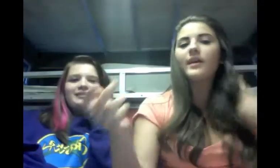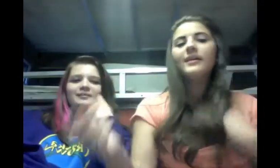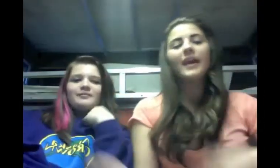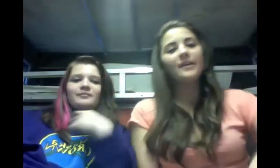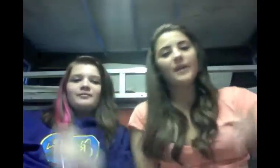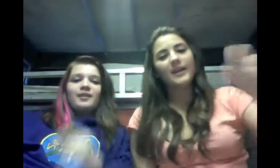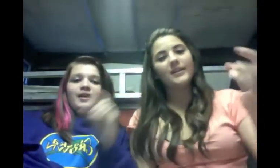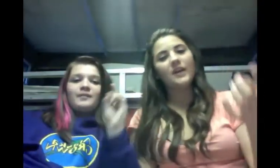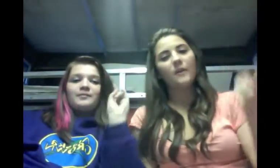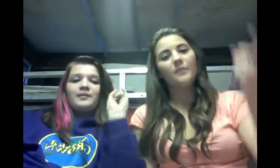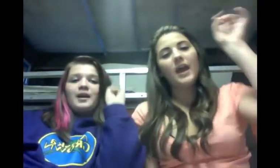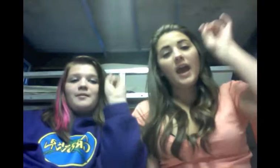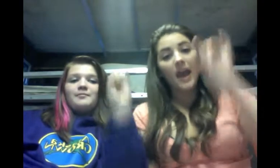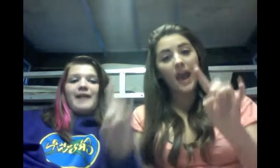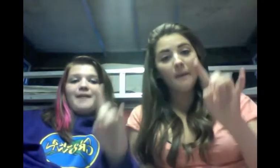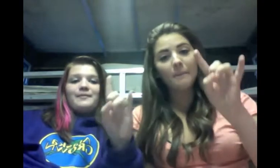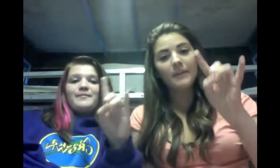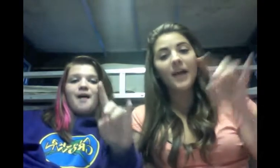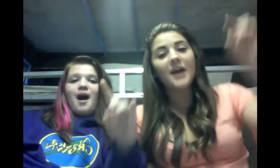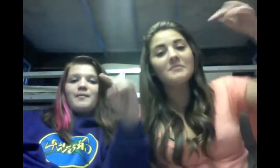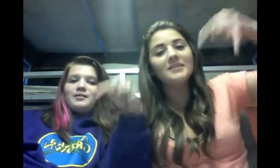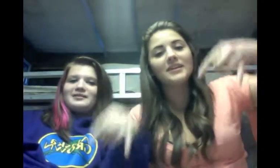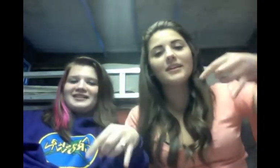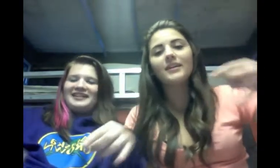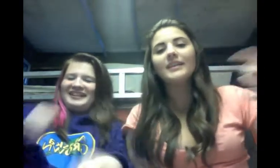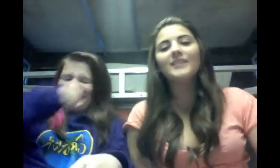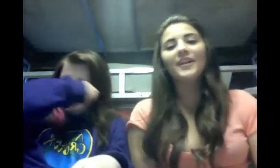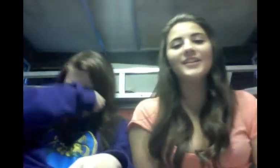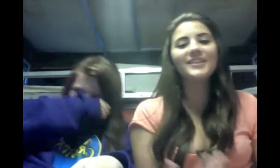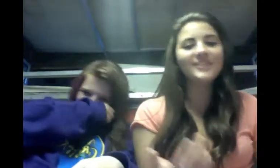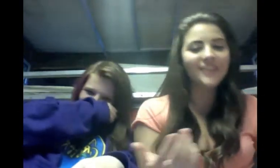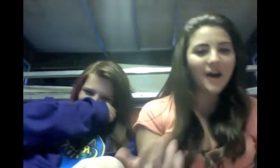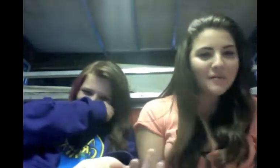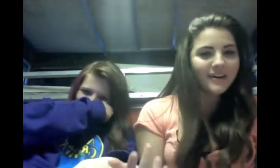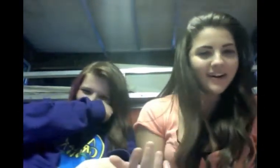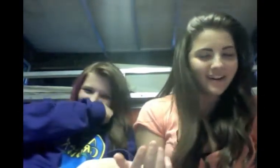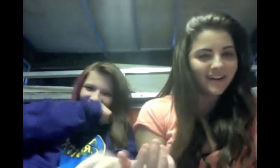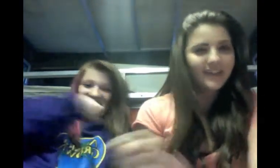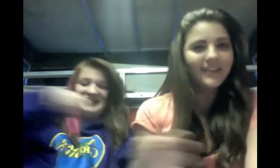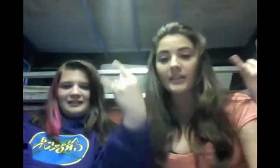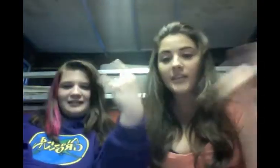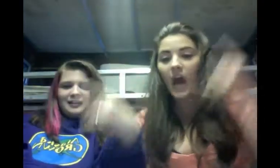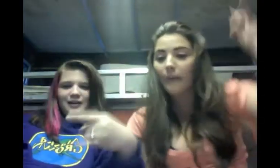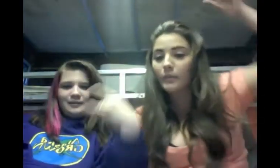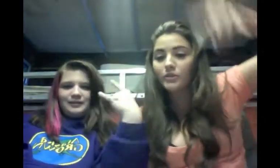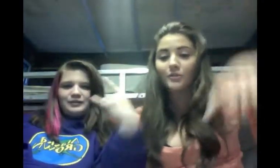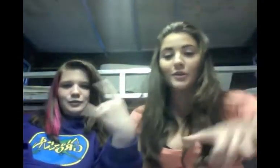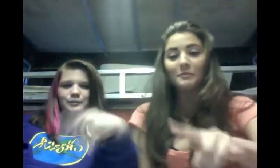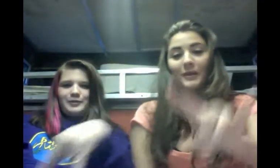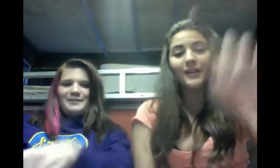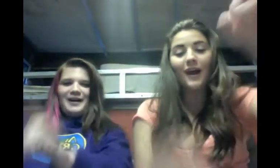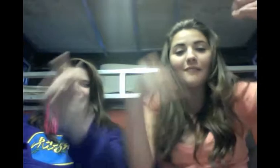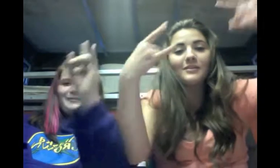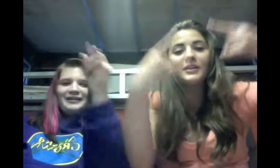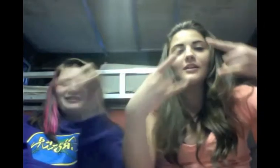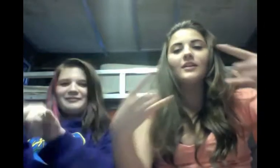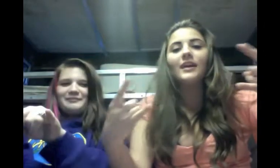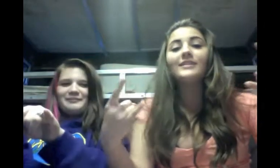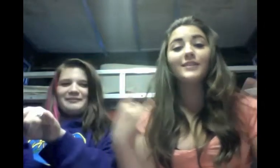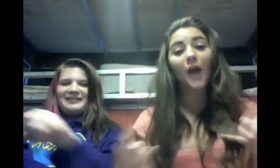Okay, ready, go. Happy llamas. It's not a llama. Llama, super llama. It's